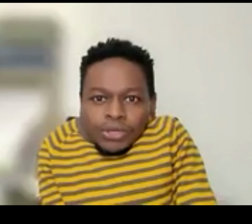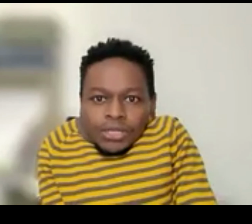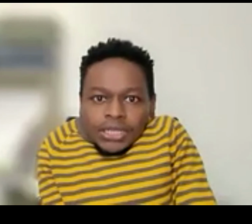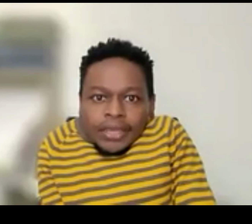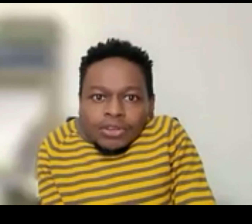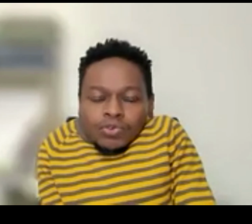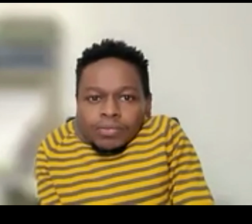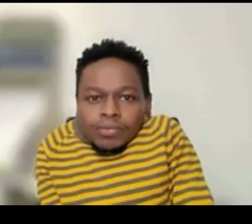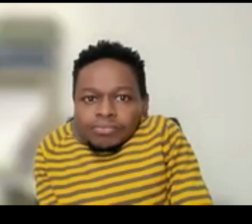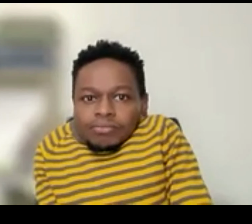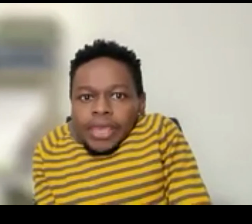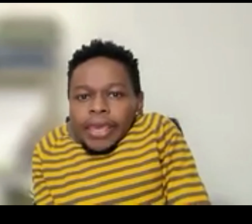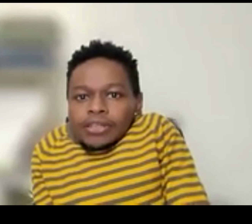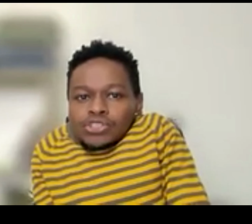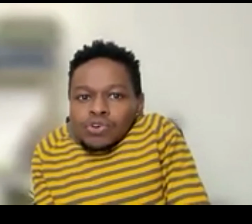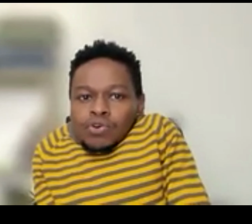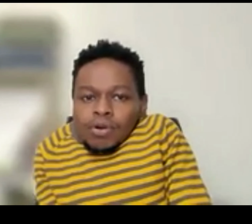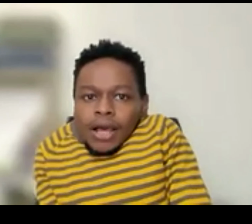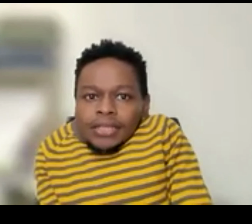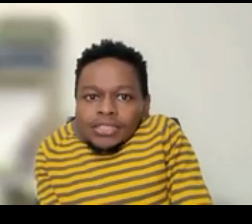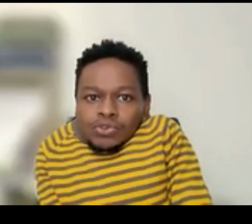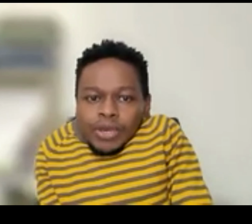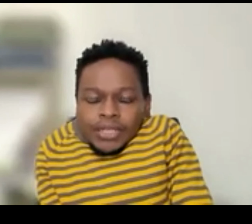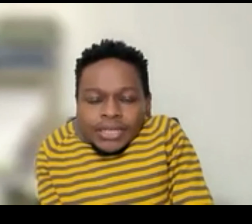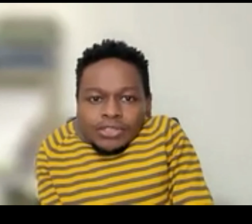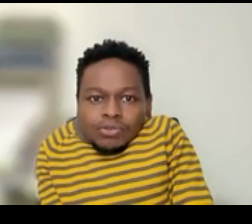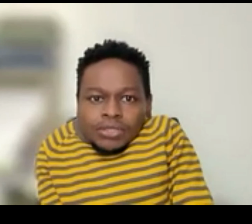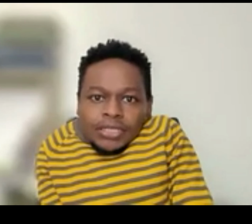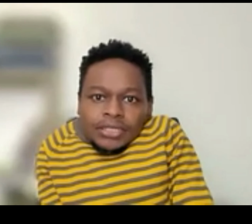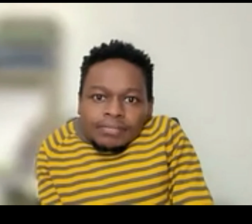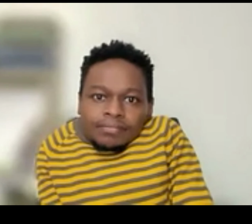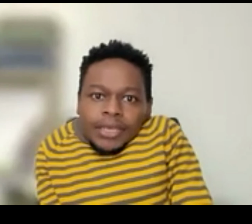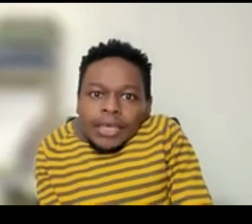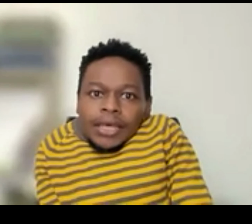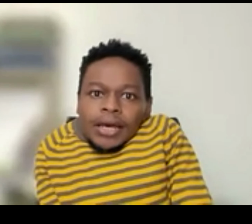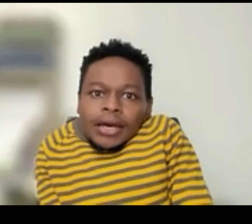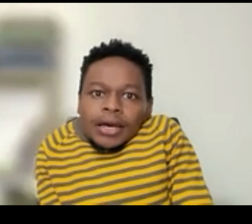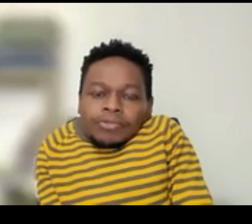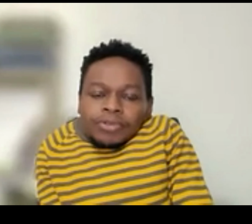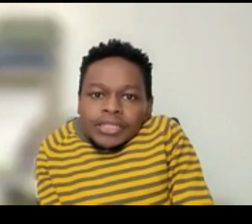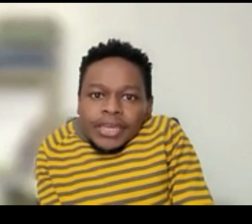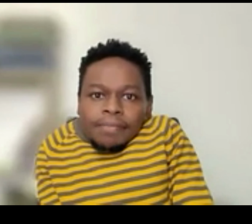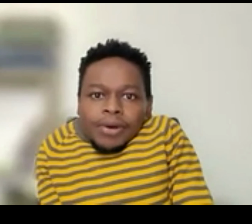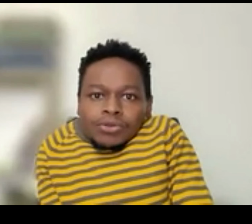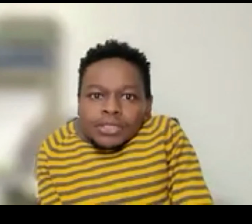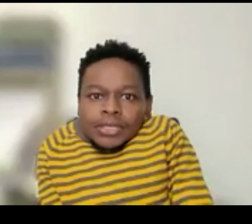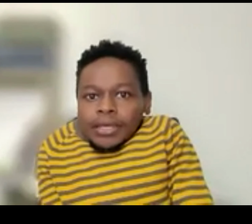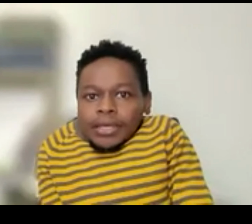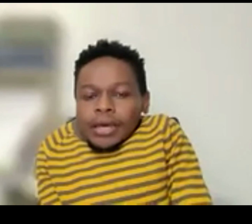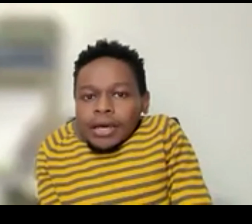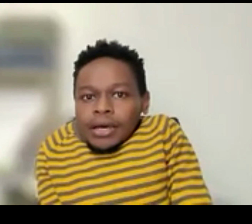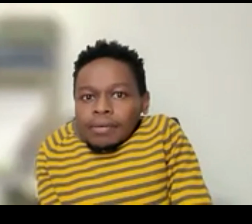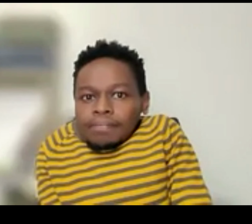can do. And so as you enter into this, really think about